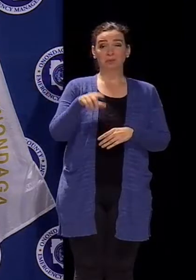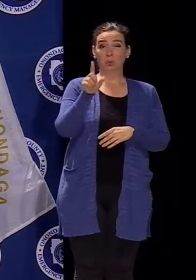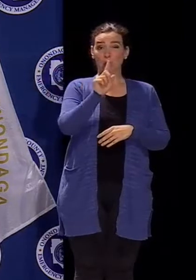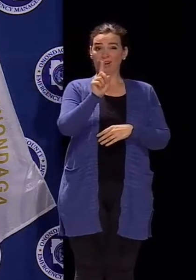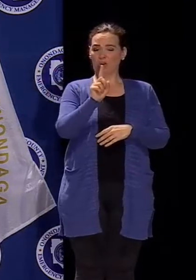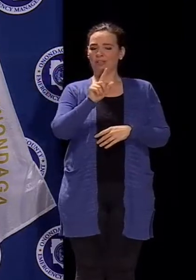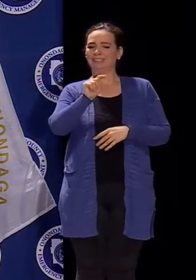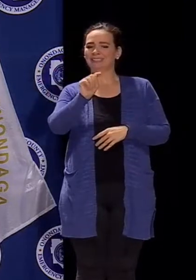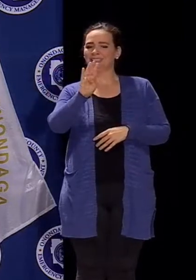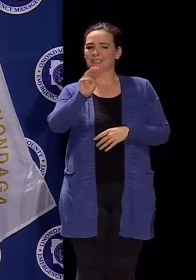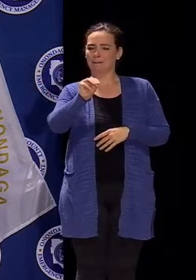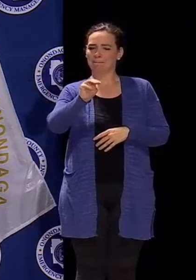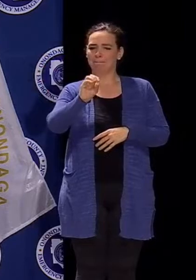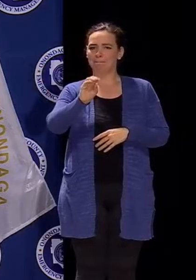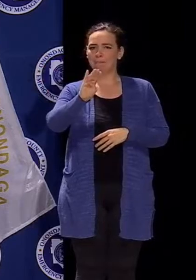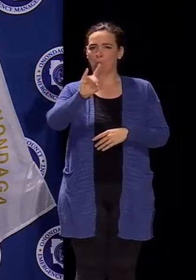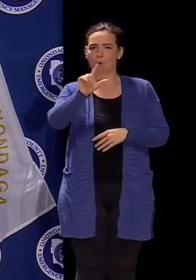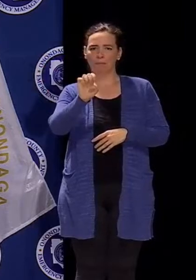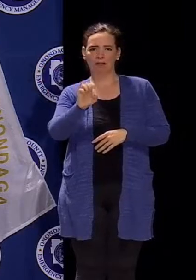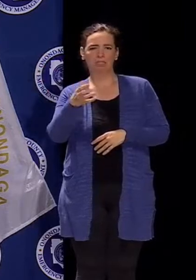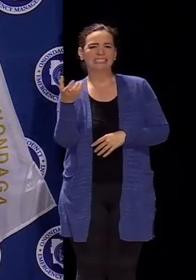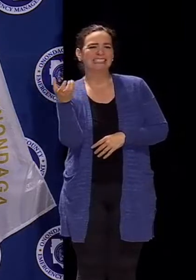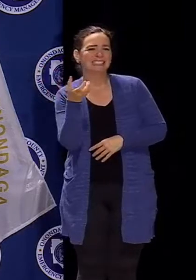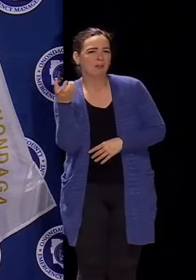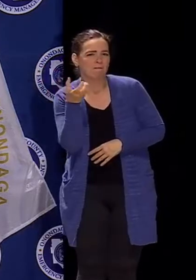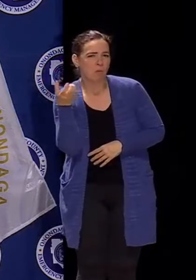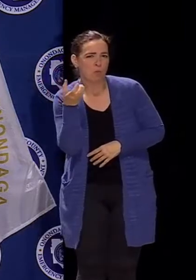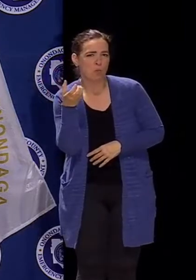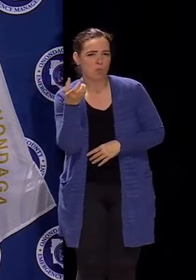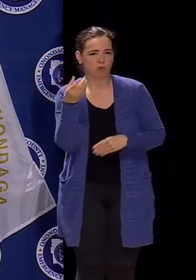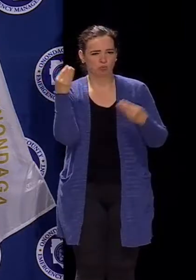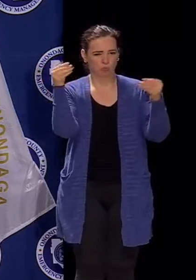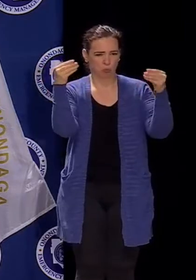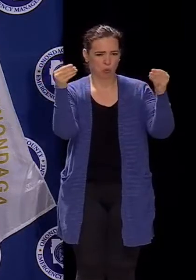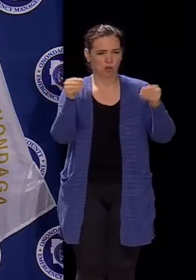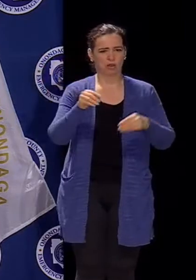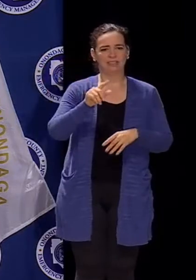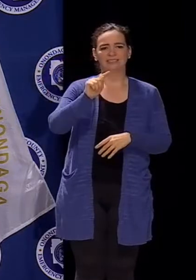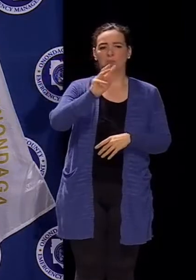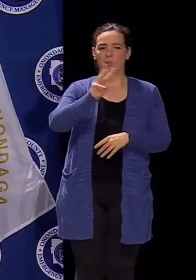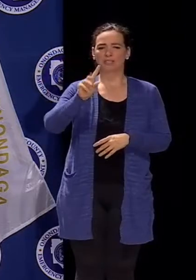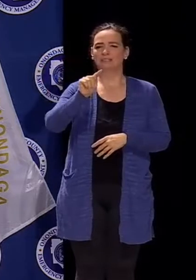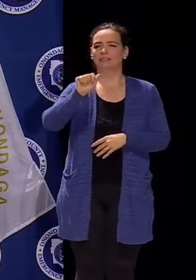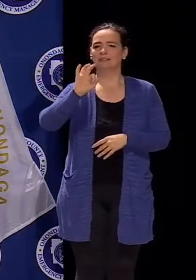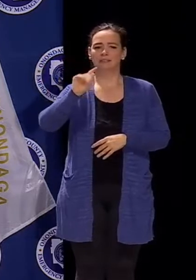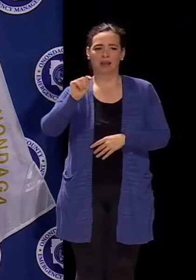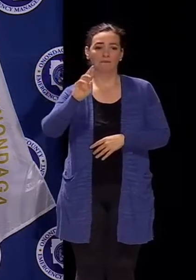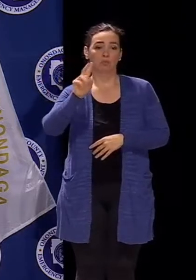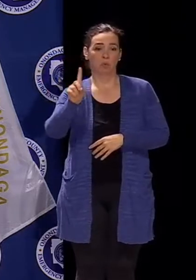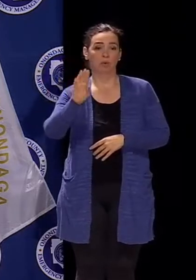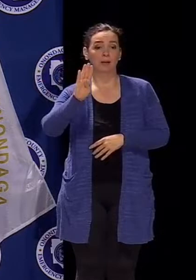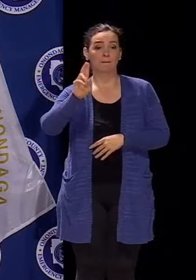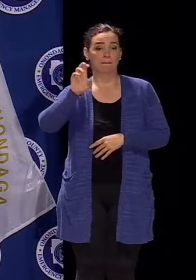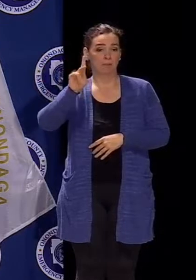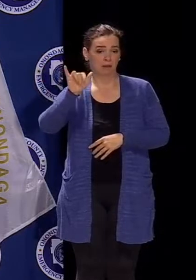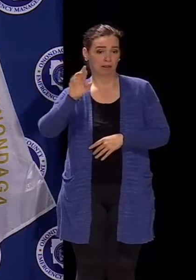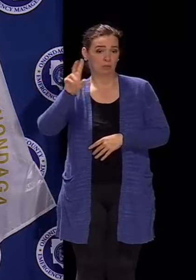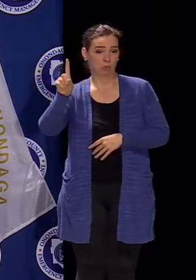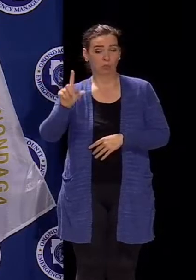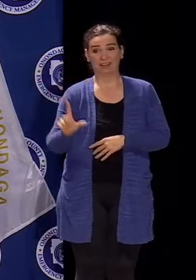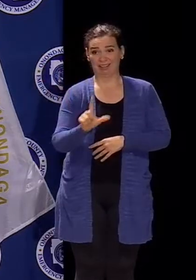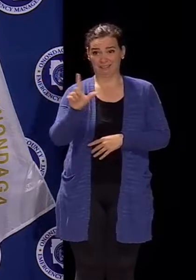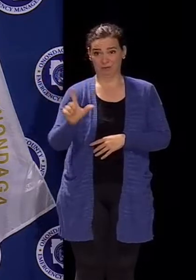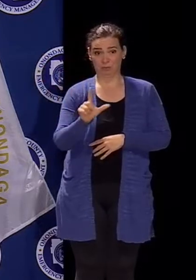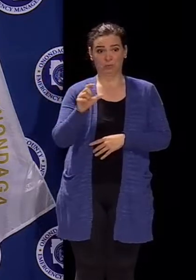for COVID-19. Certainly we ask members of the public who visited the store on these days and times that they may have